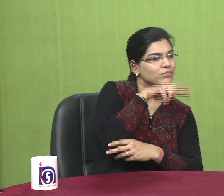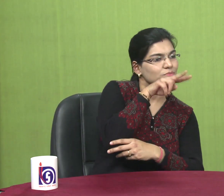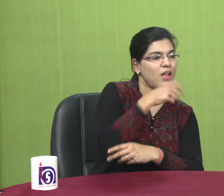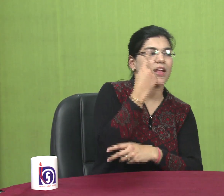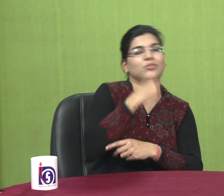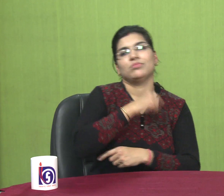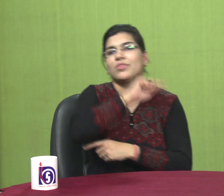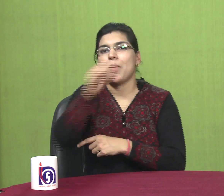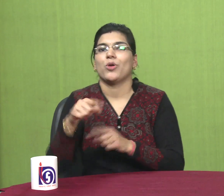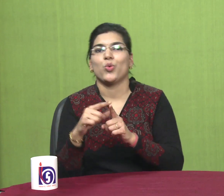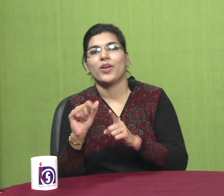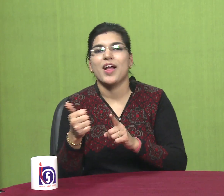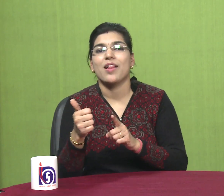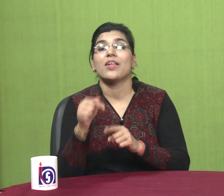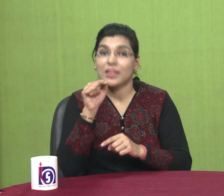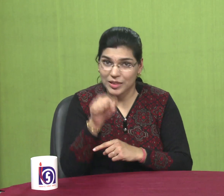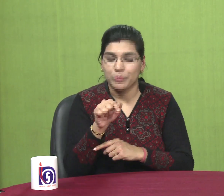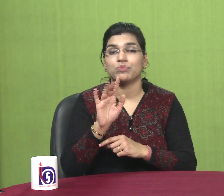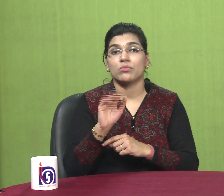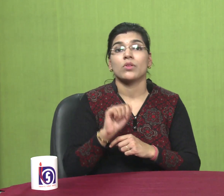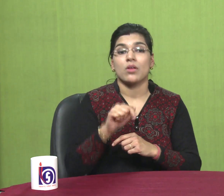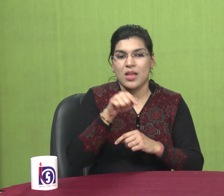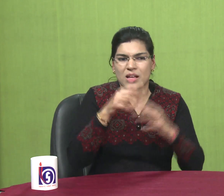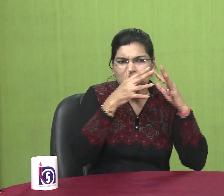And IN is India, that's the country code.